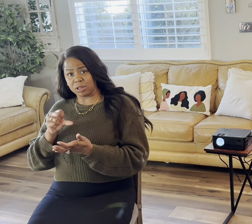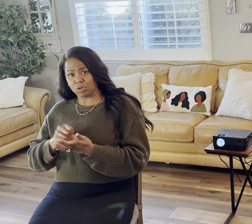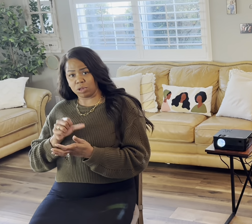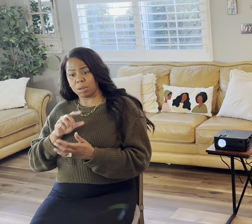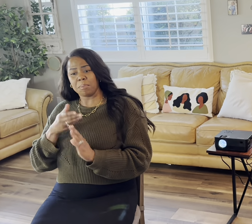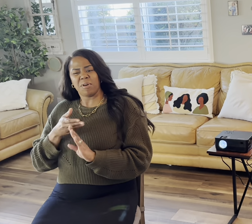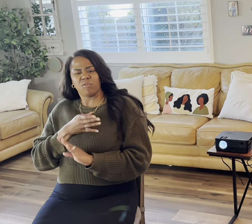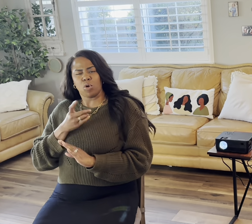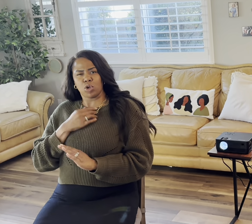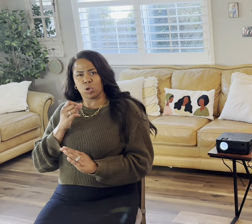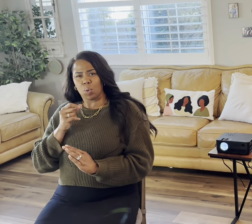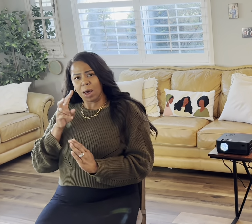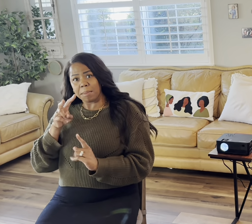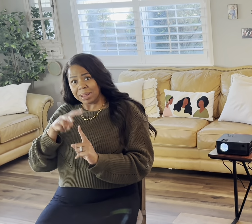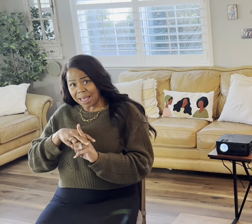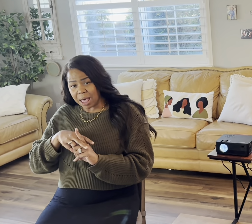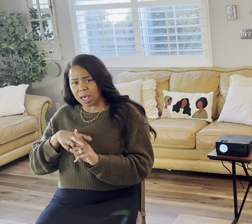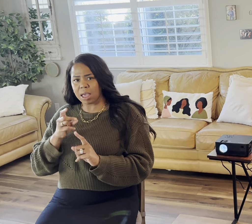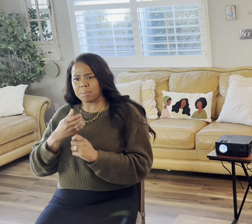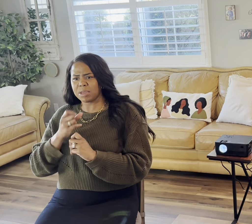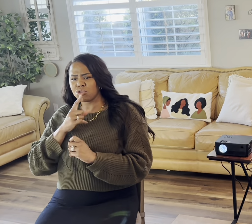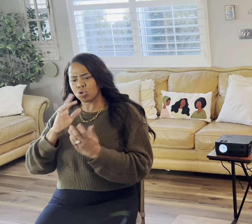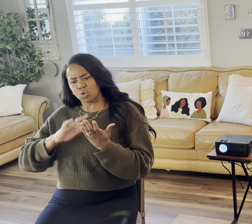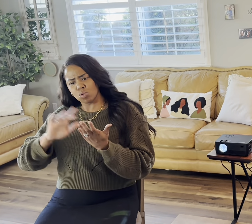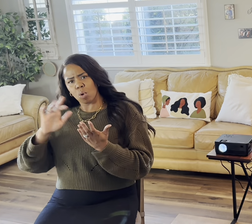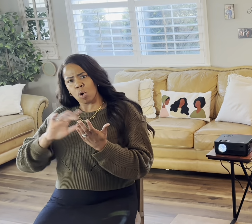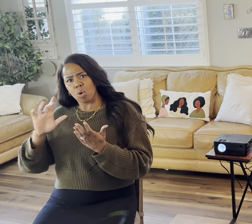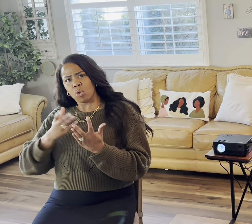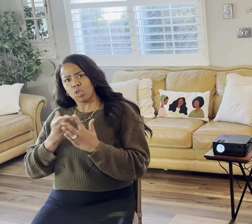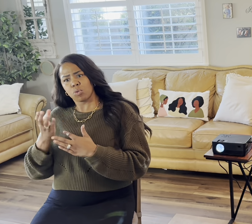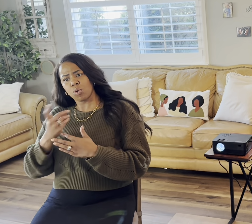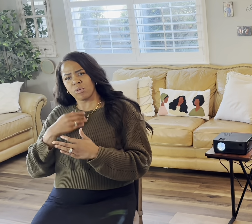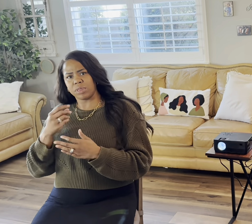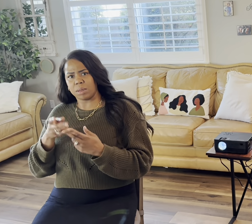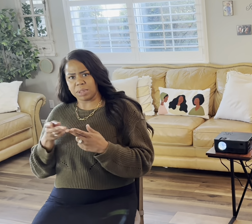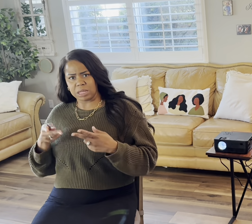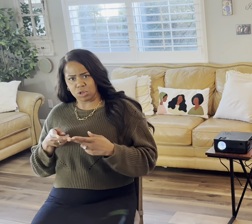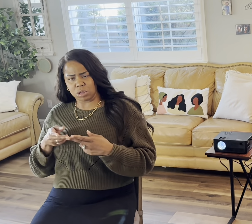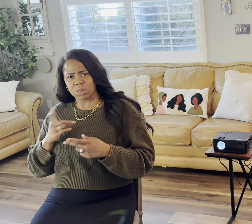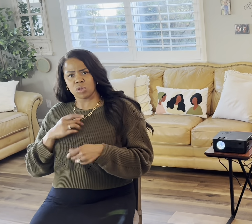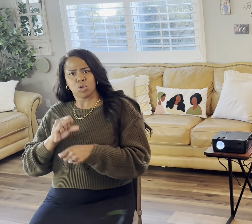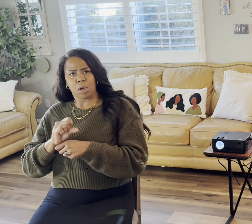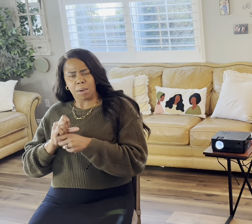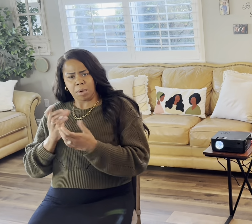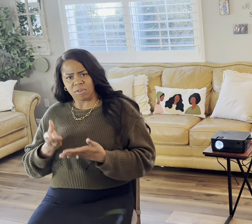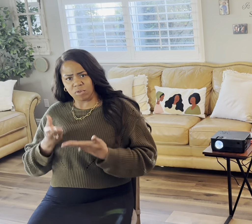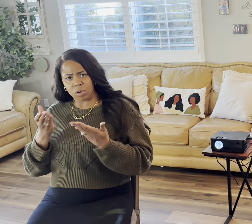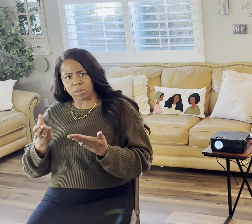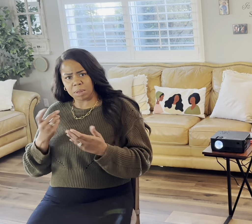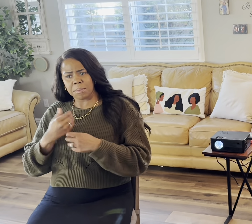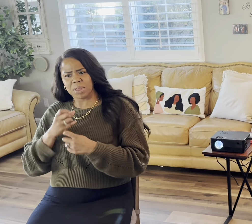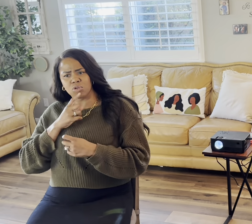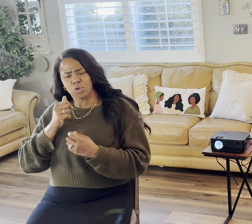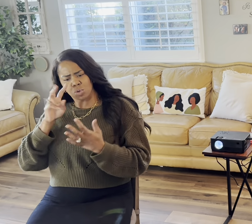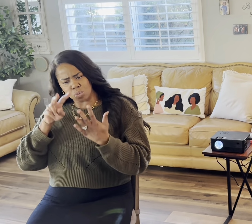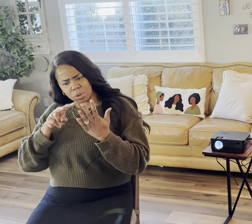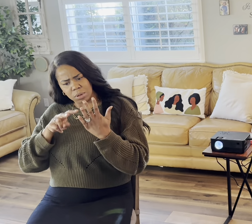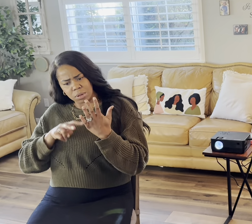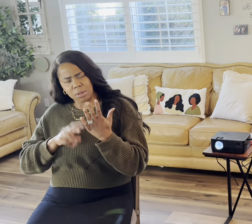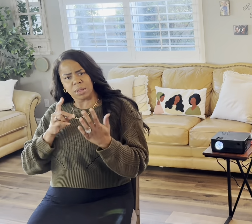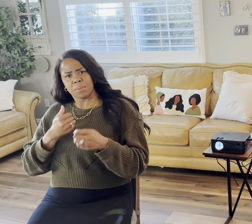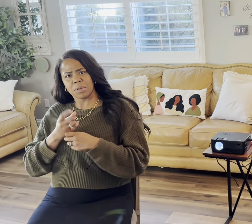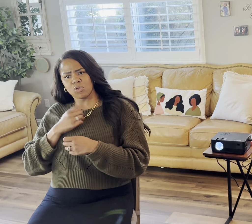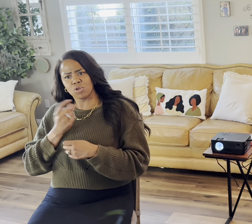position, scroll through the listed positions. For example, click on the position and review the job description, the